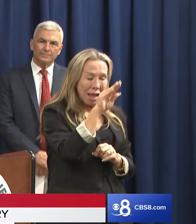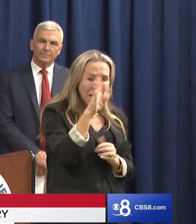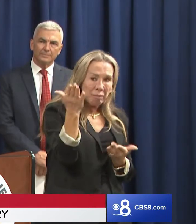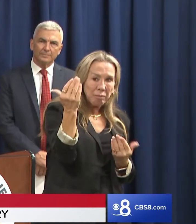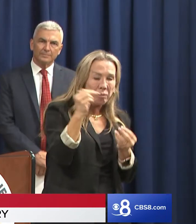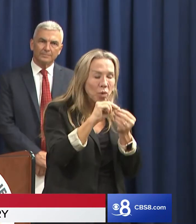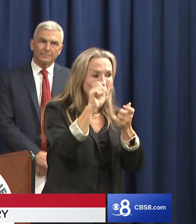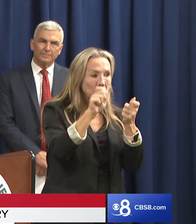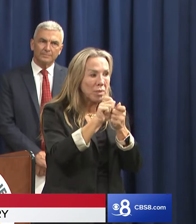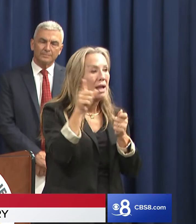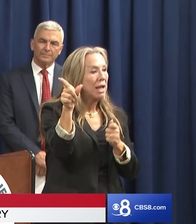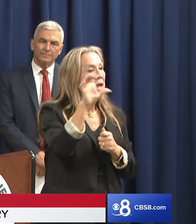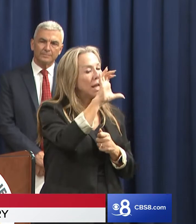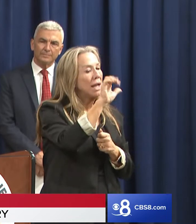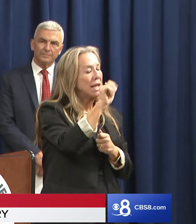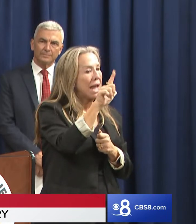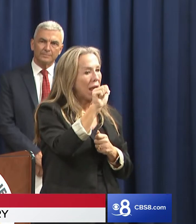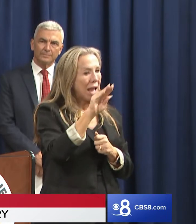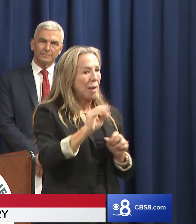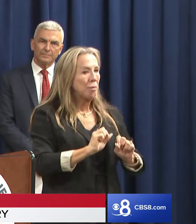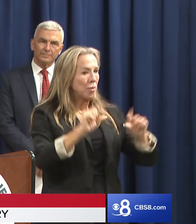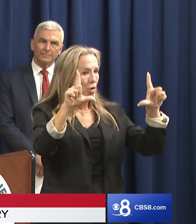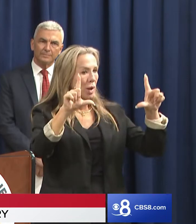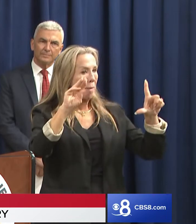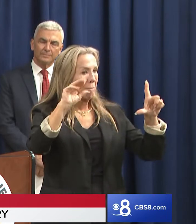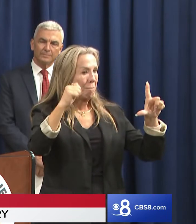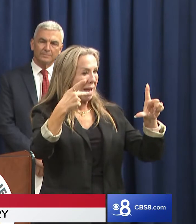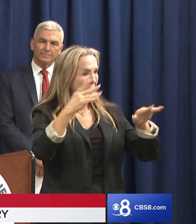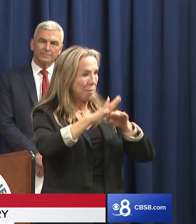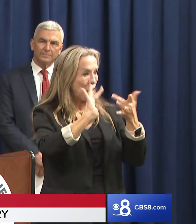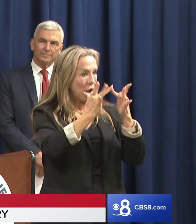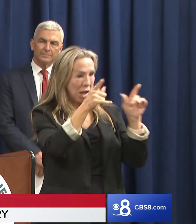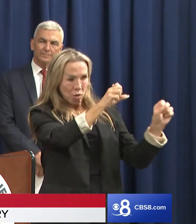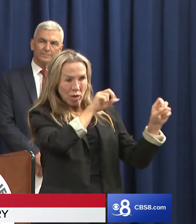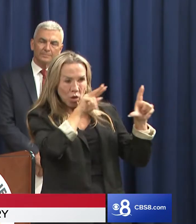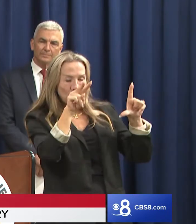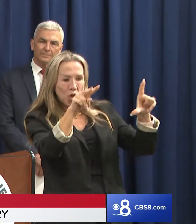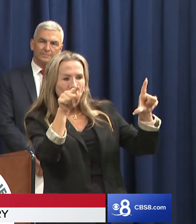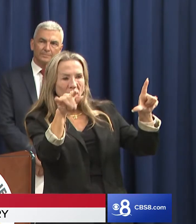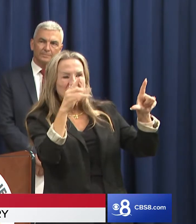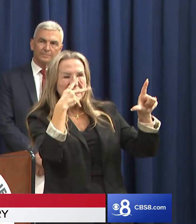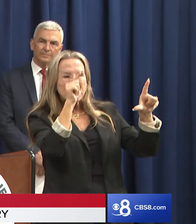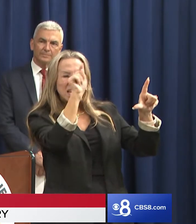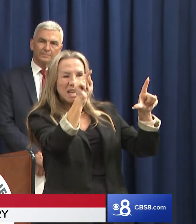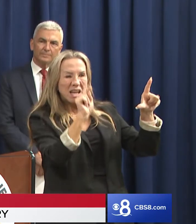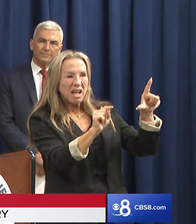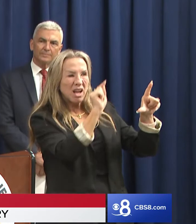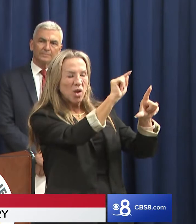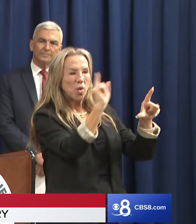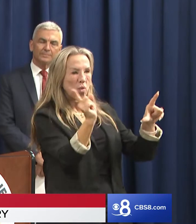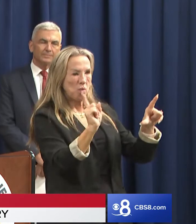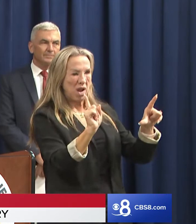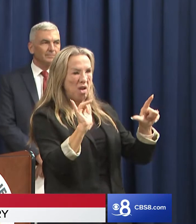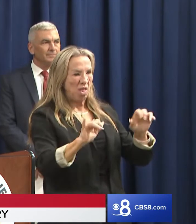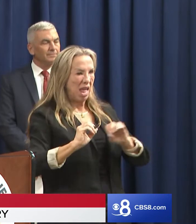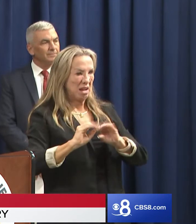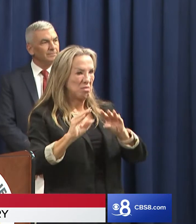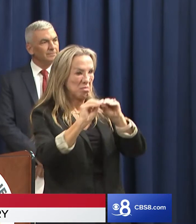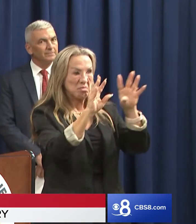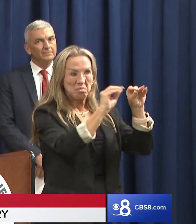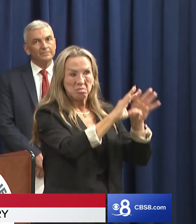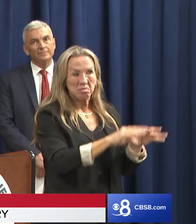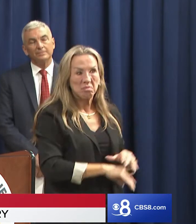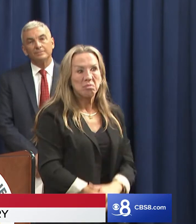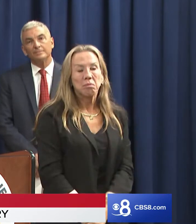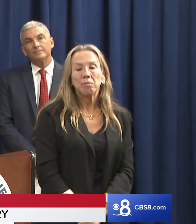They have a map up that you can go and take a look at. And so as soon as I get more details, I'm happy to share that with you.